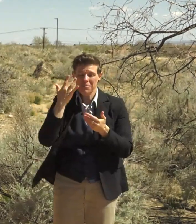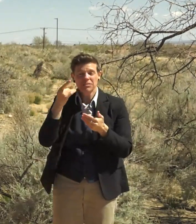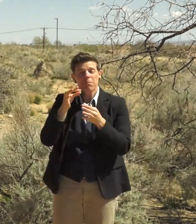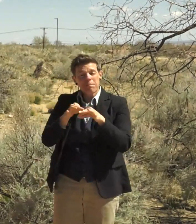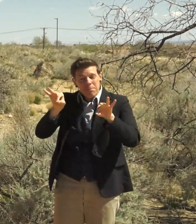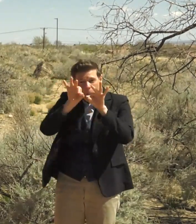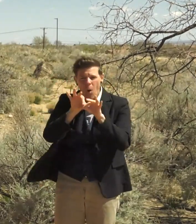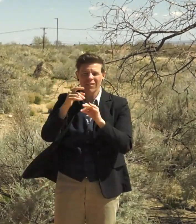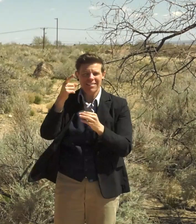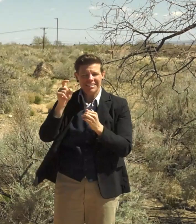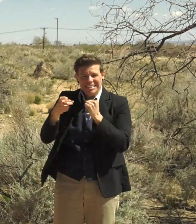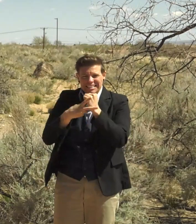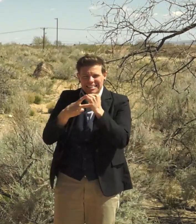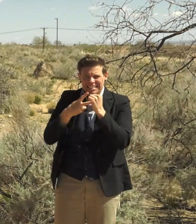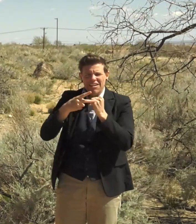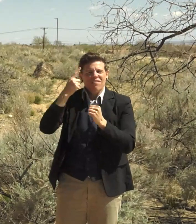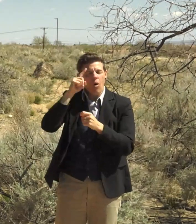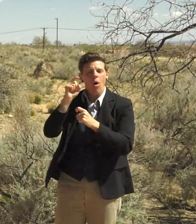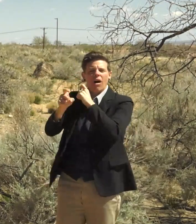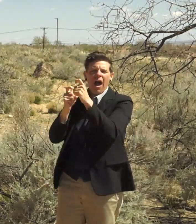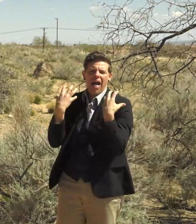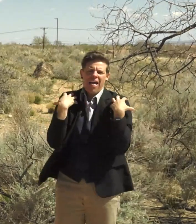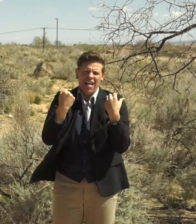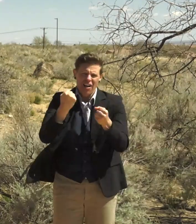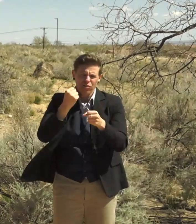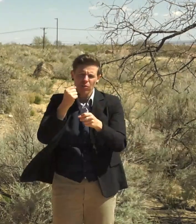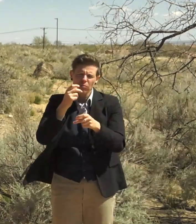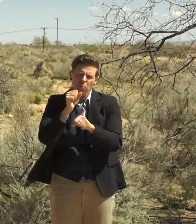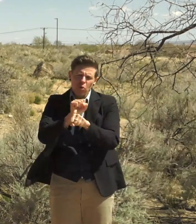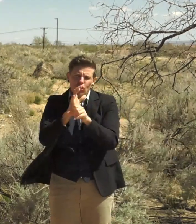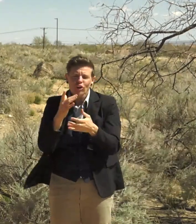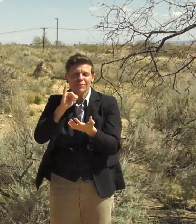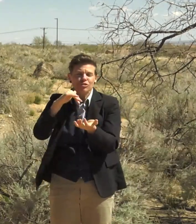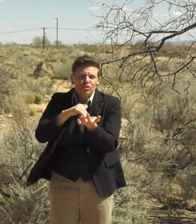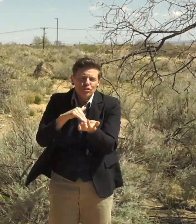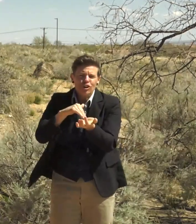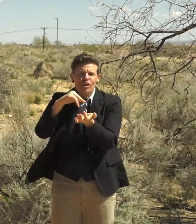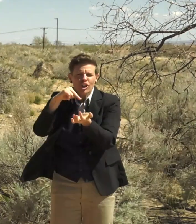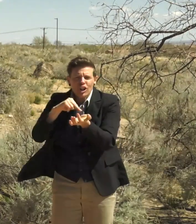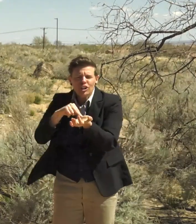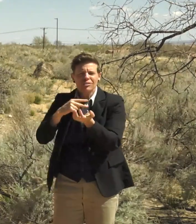a handkerchief or a scarf. And the point is,